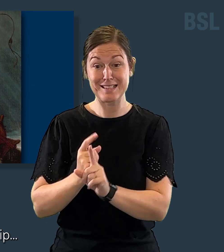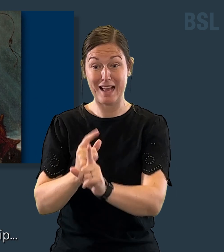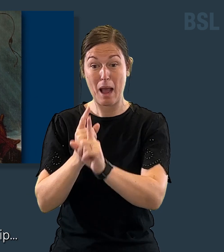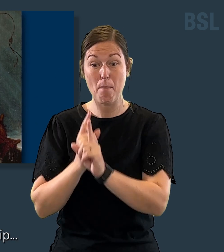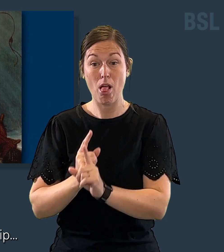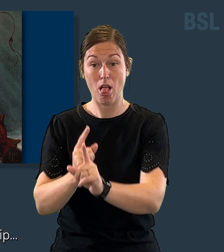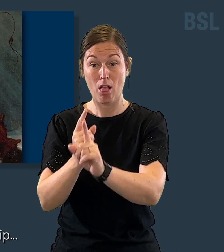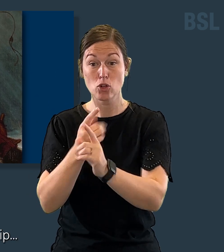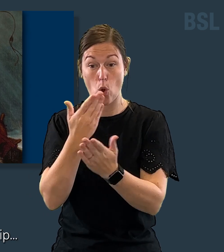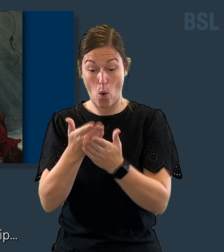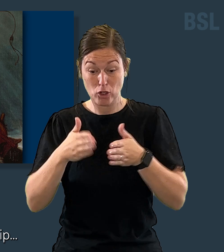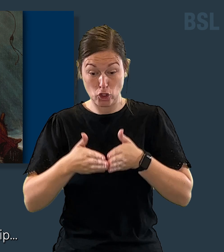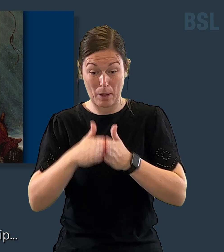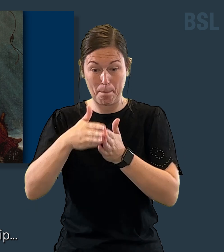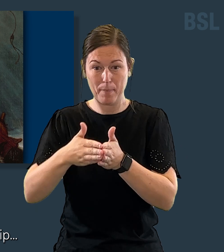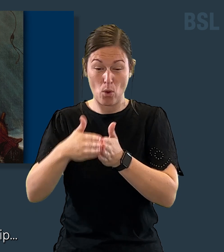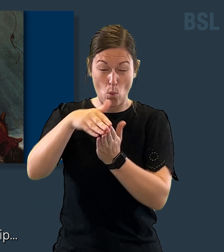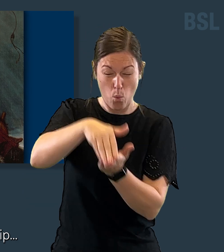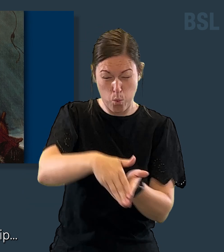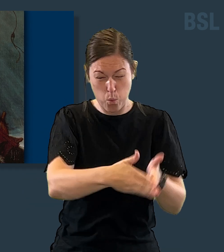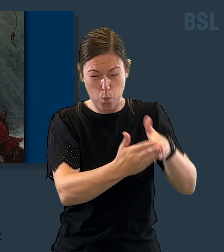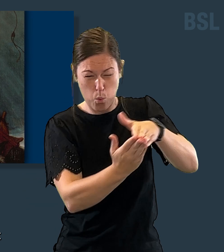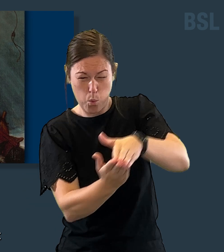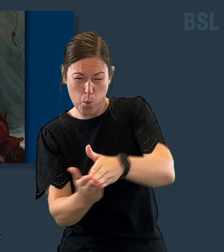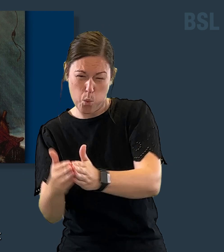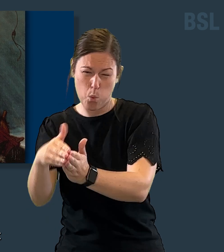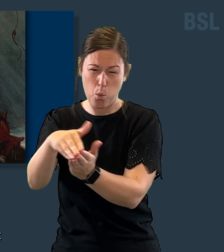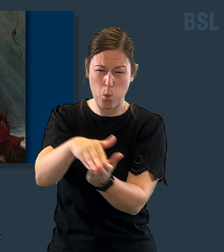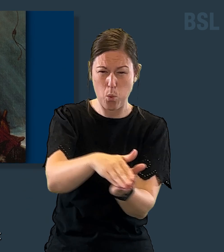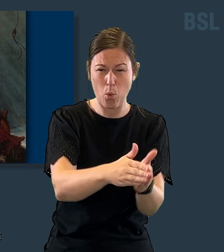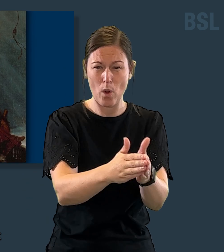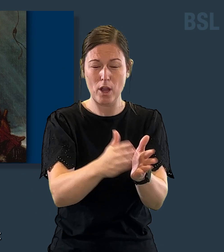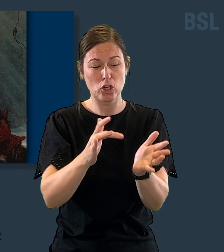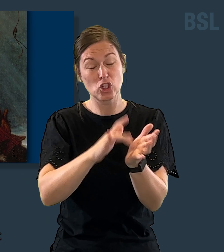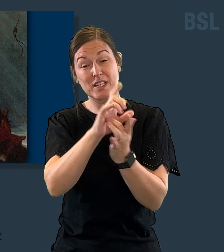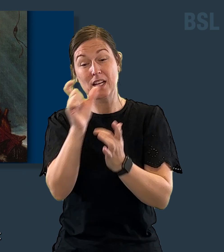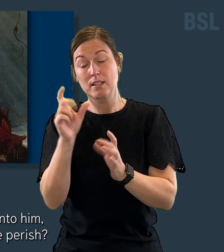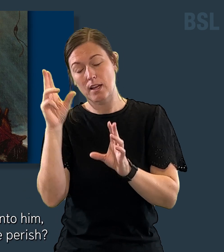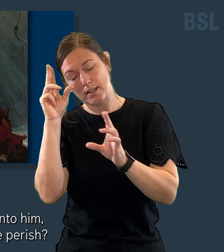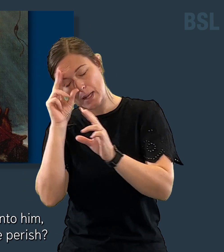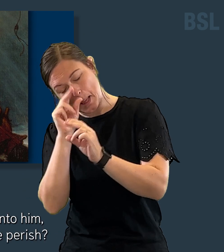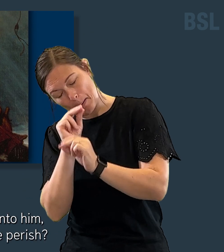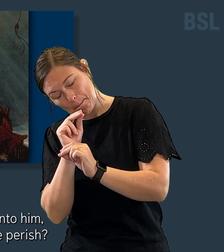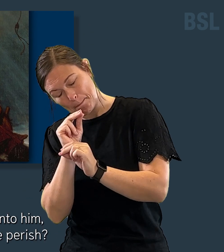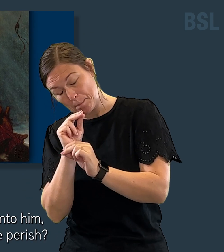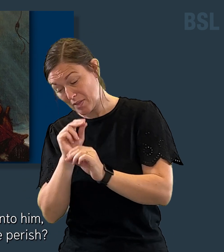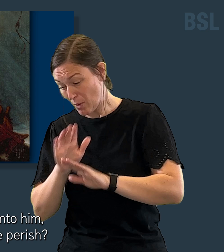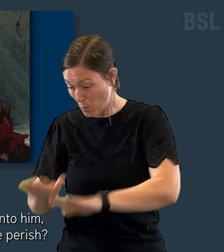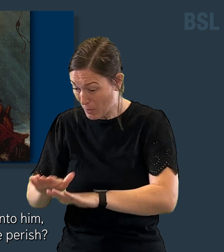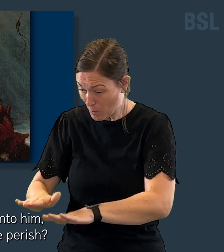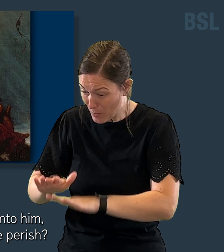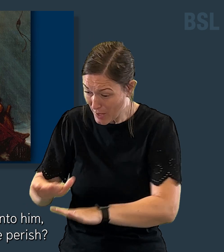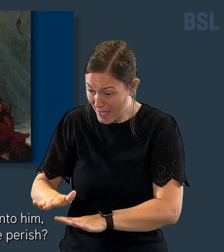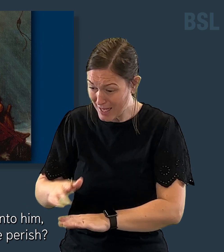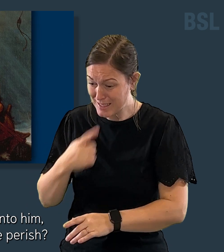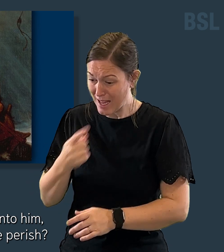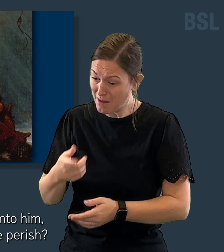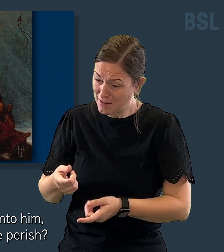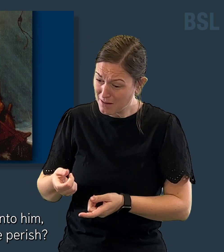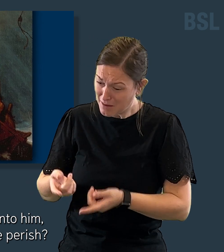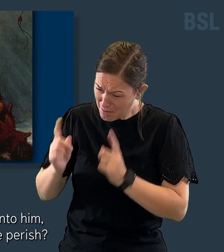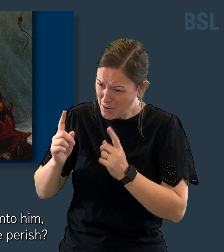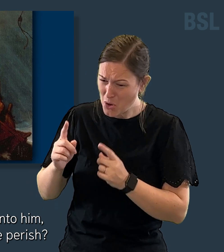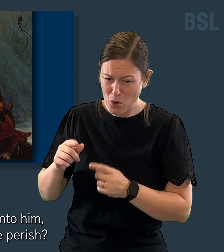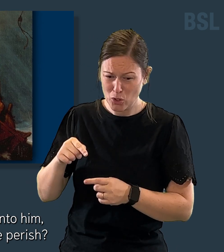and the waves bit into the ship. And He was asleep on a pillow, and they awake Him and say unto Him,